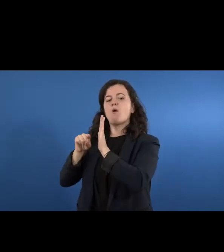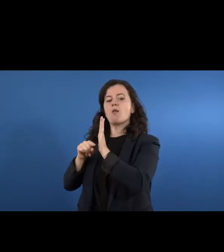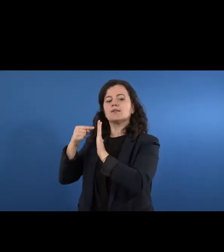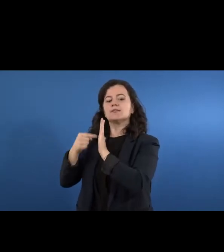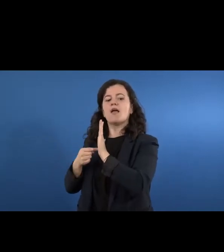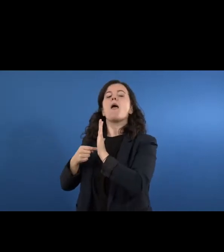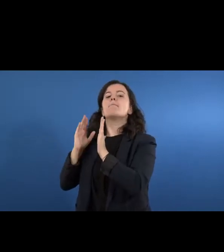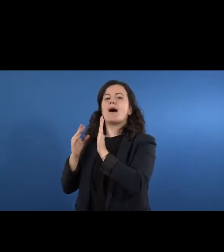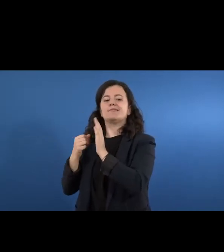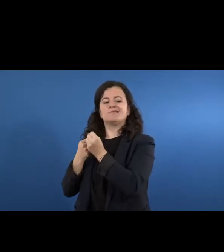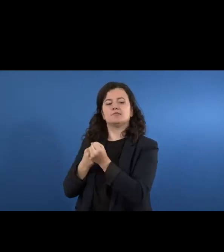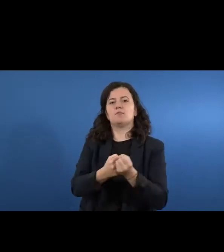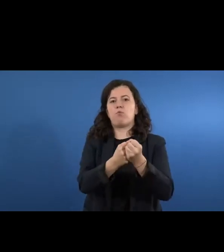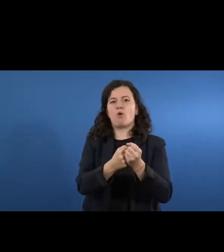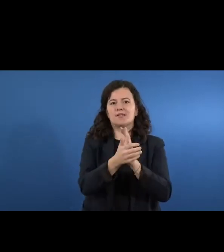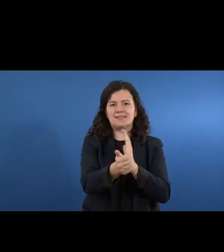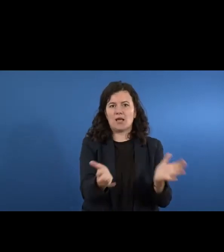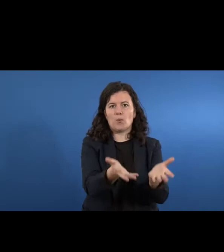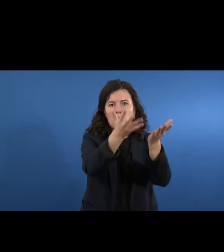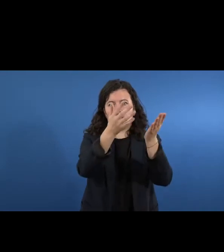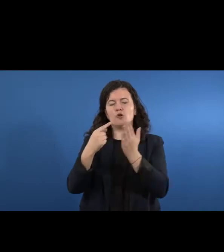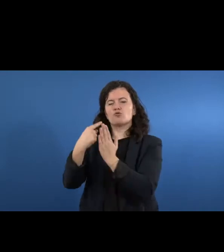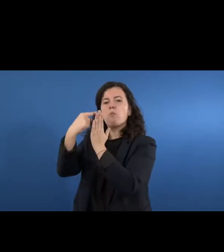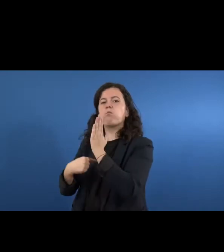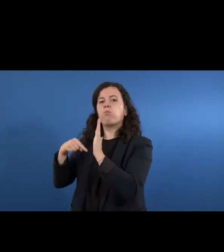takes more of a forward looking perspective